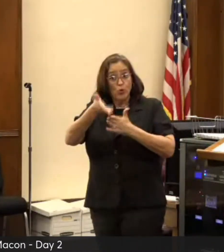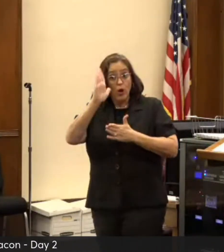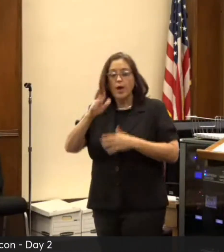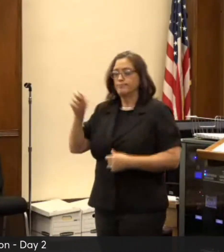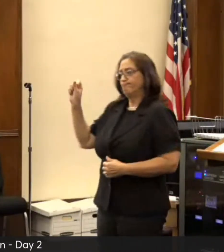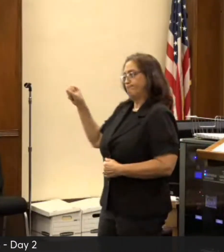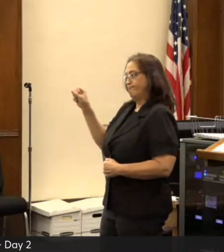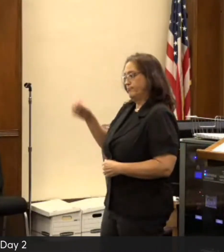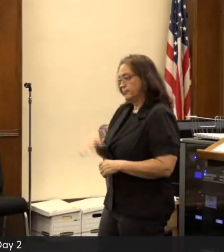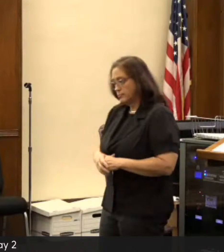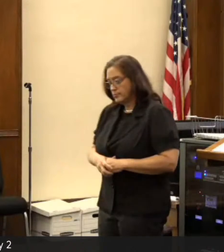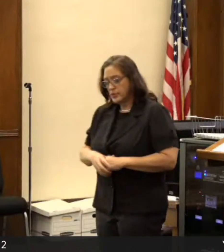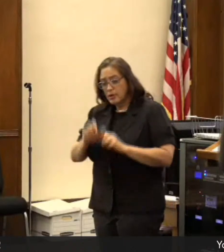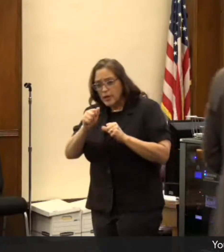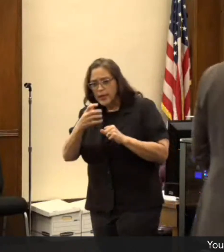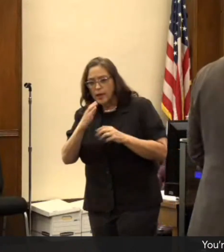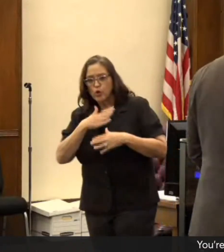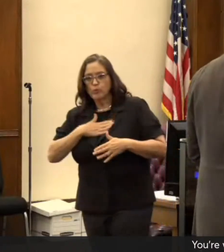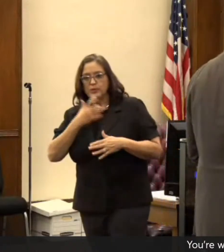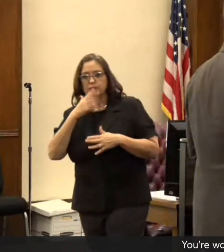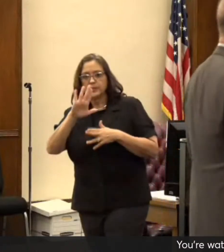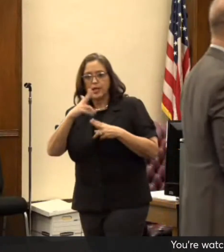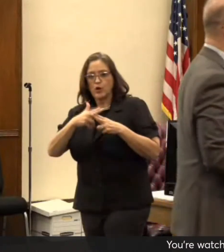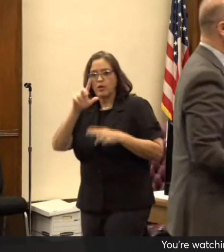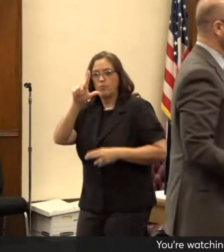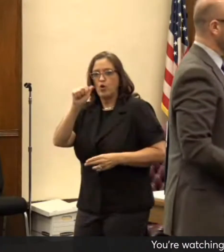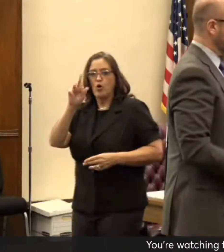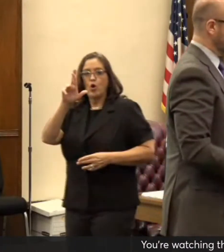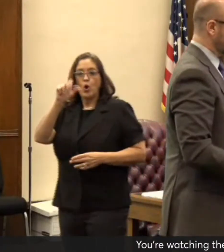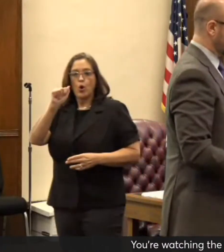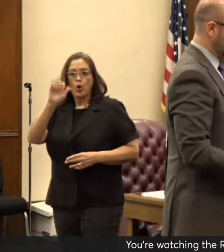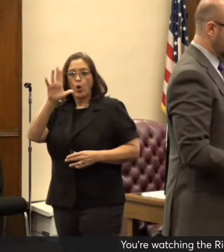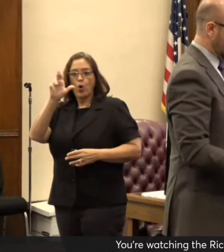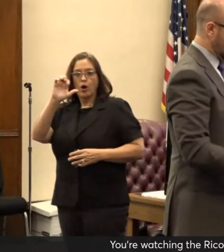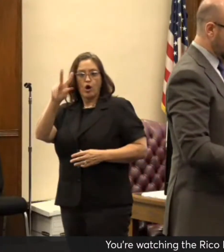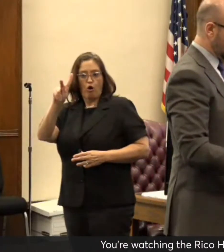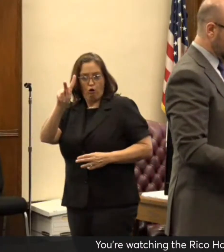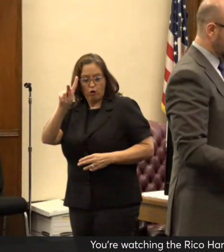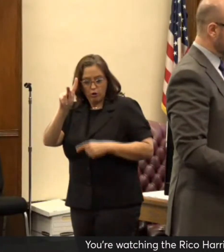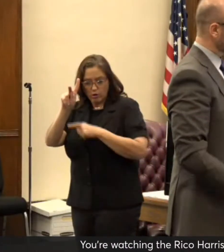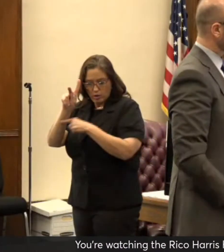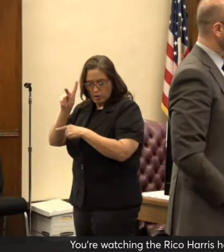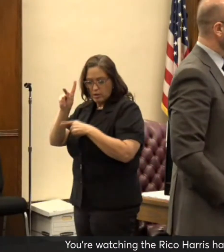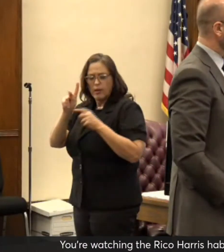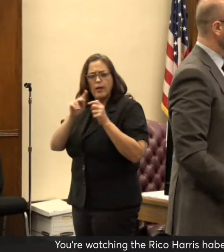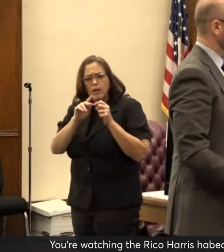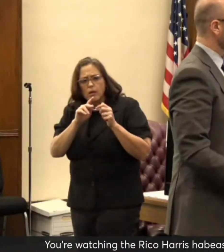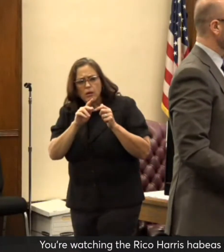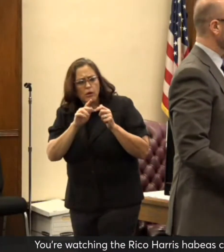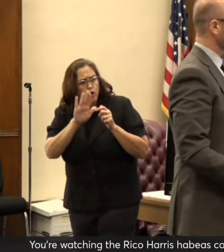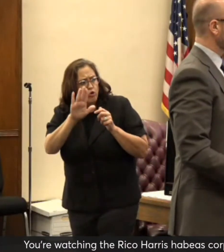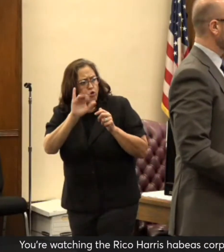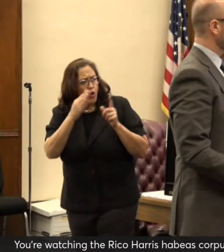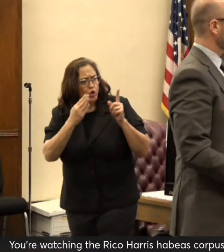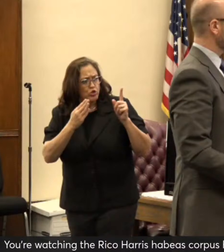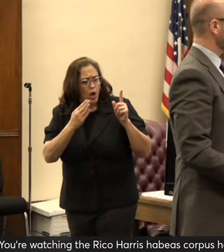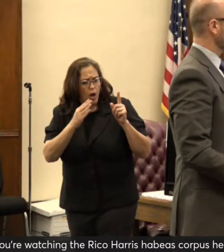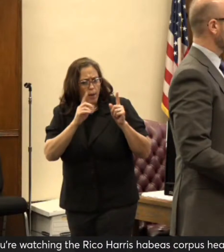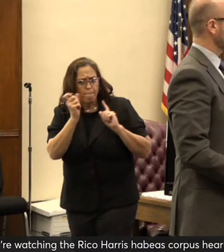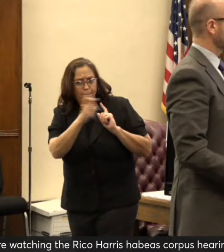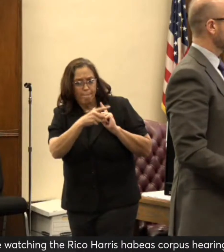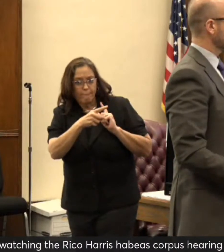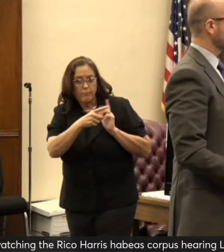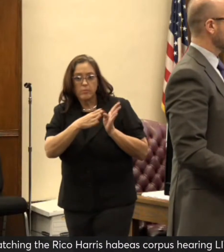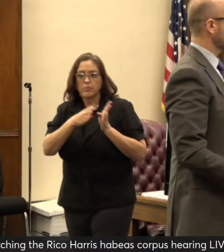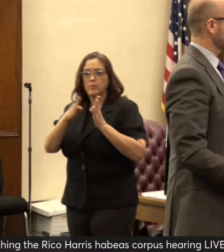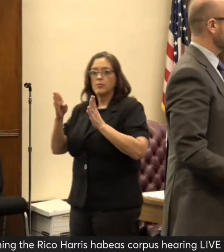name? Laura Clark, no E. And Ms. Clark, how are you employed? I am a